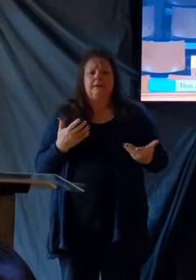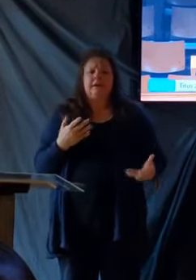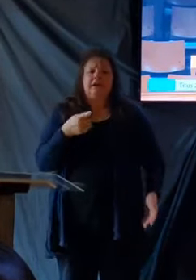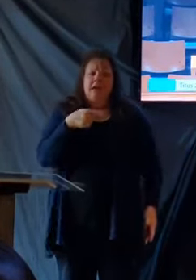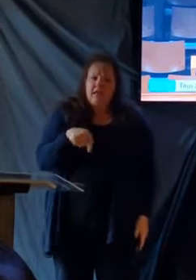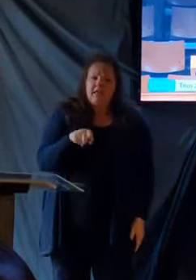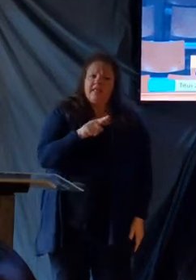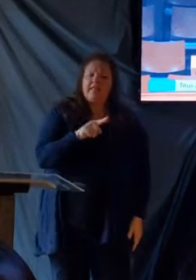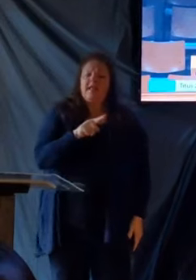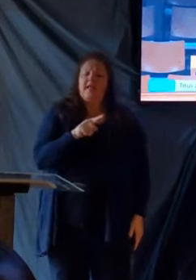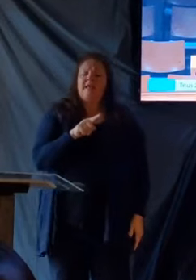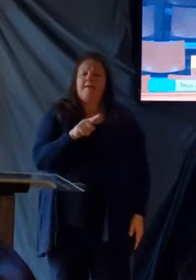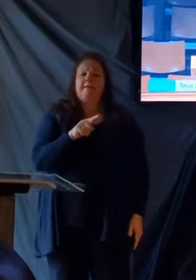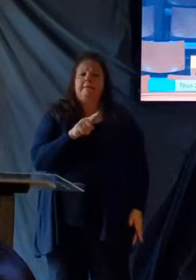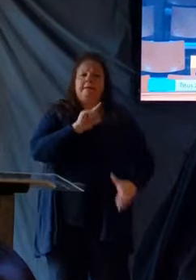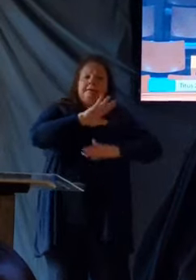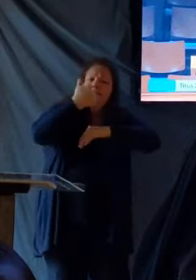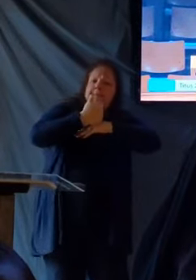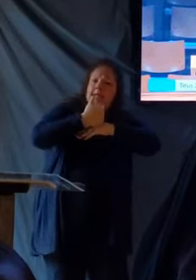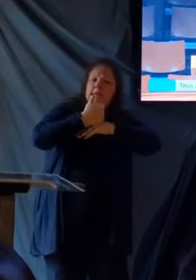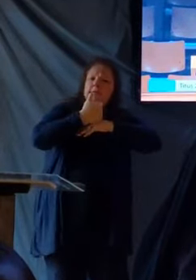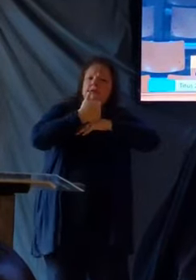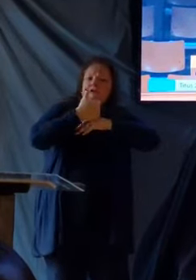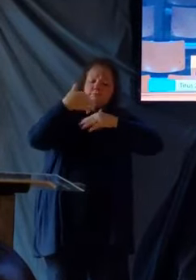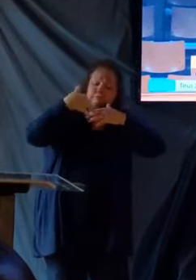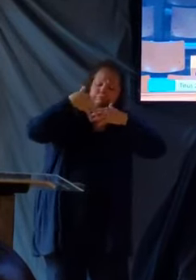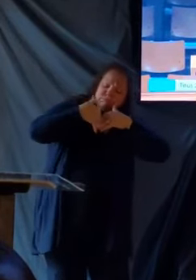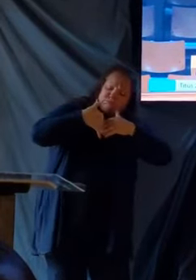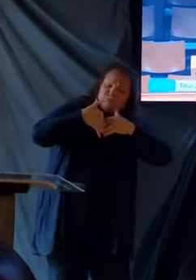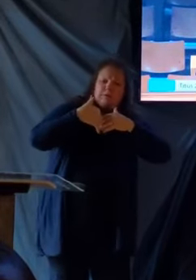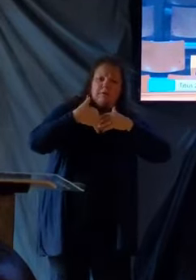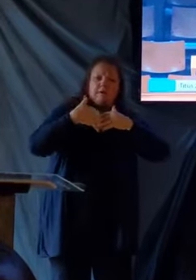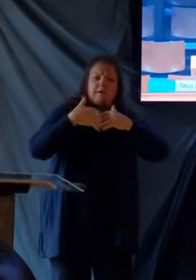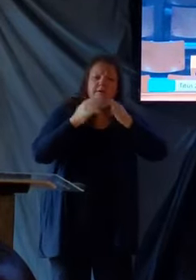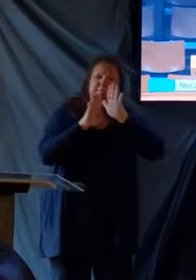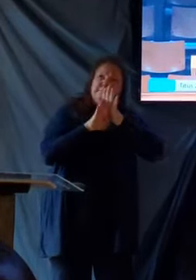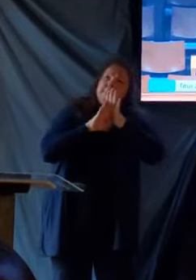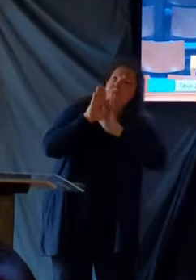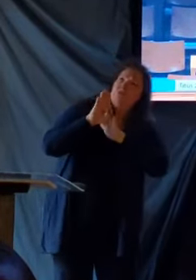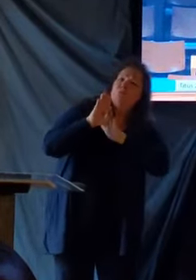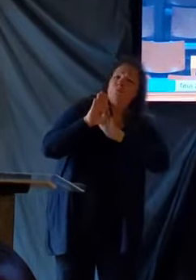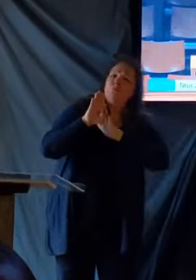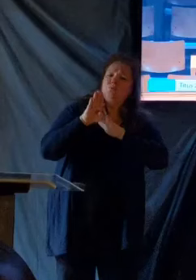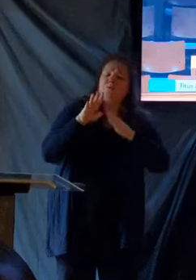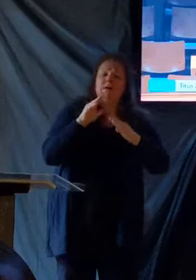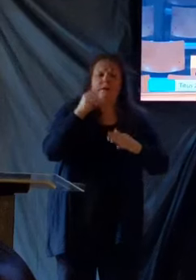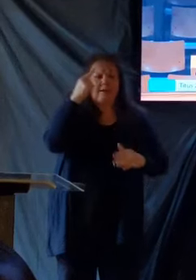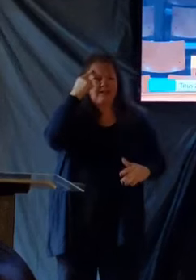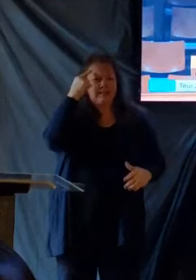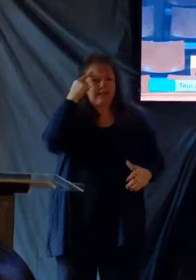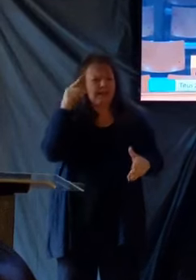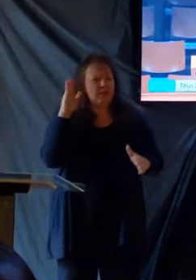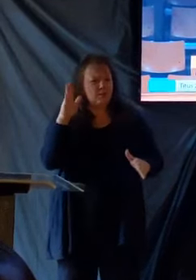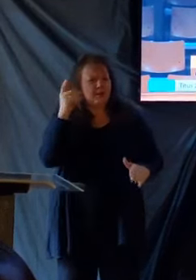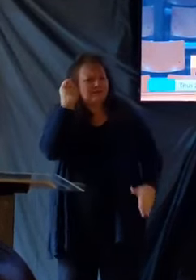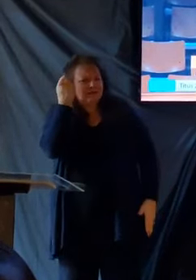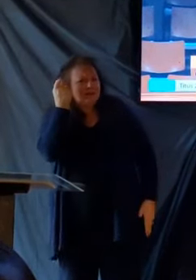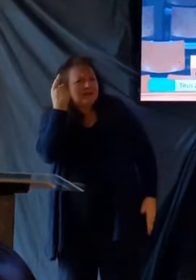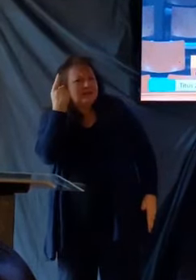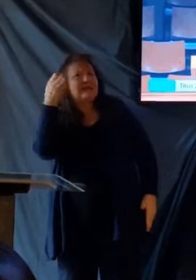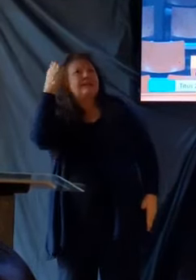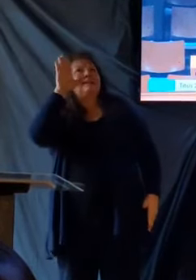They have been established in the Word, have become mature in their thinking and